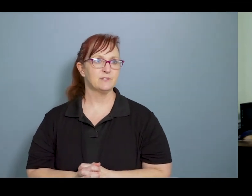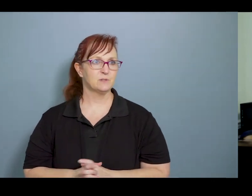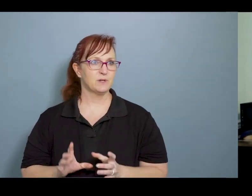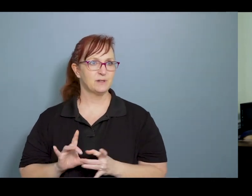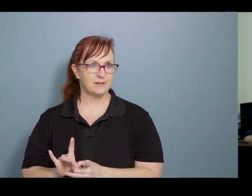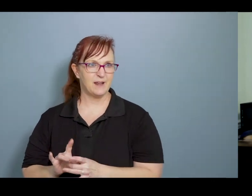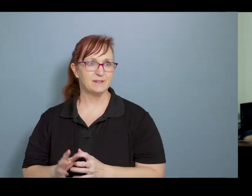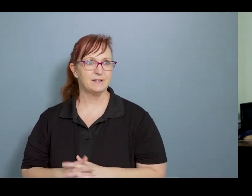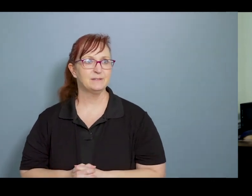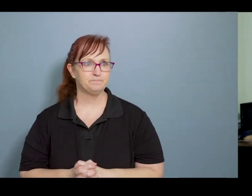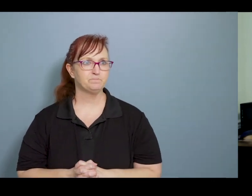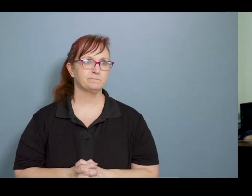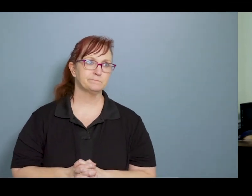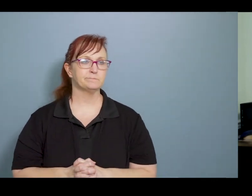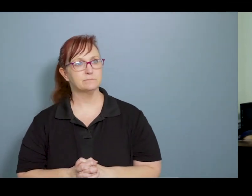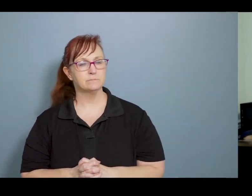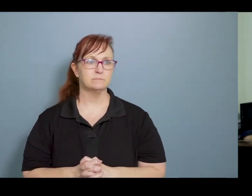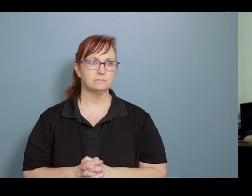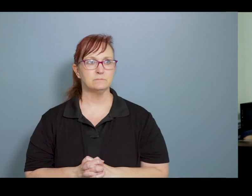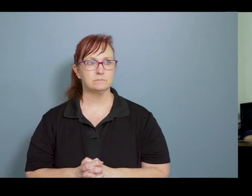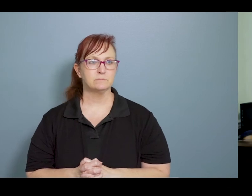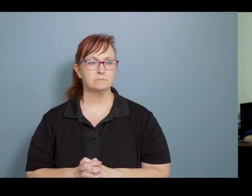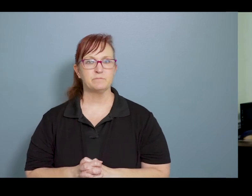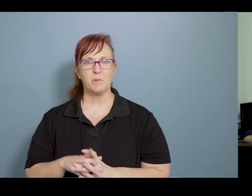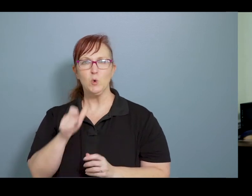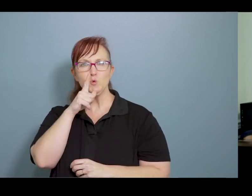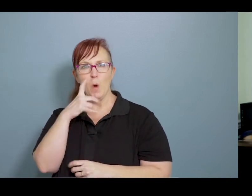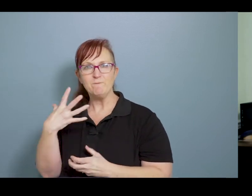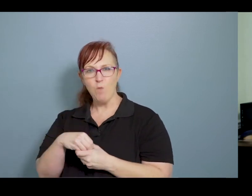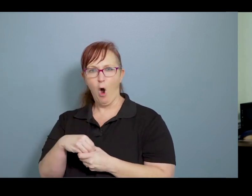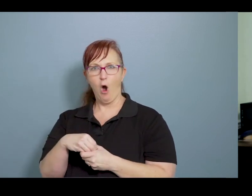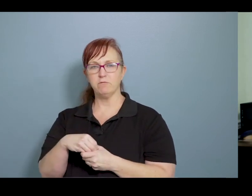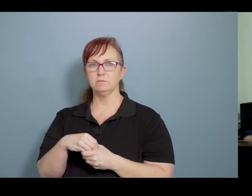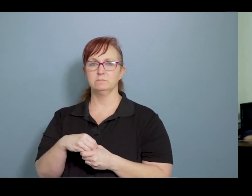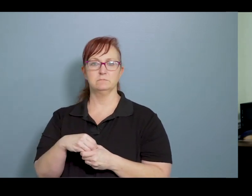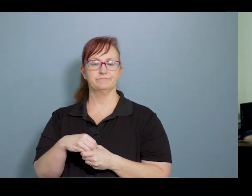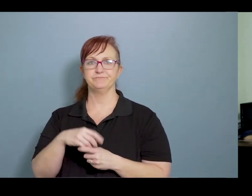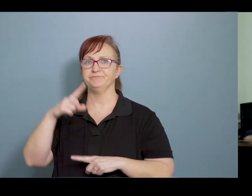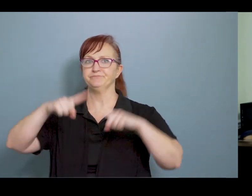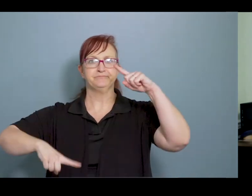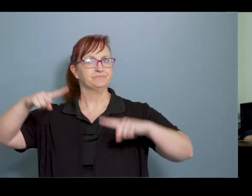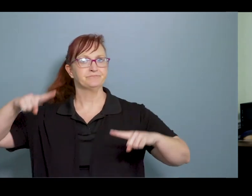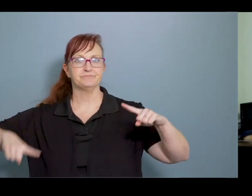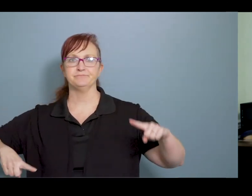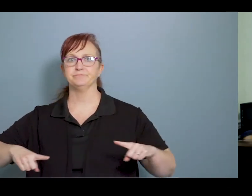give or take potentially longer, pulling in participants from across the community, both in